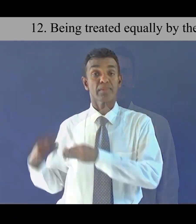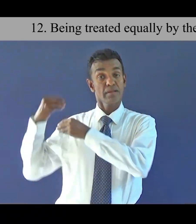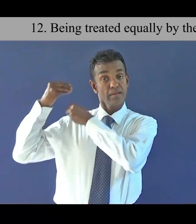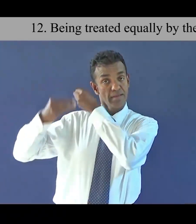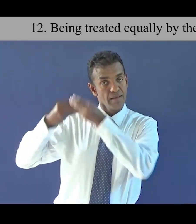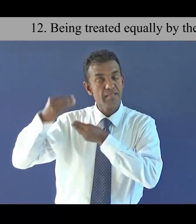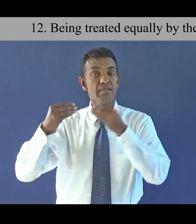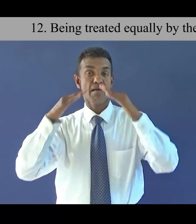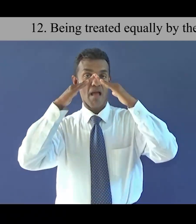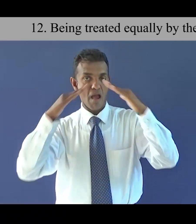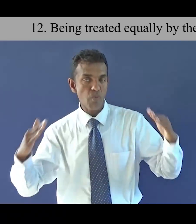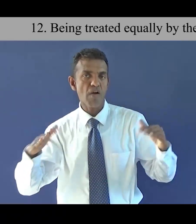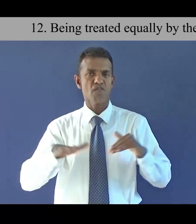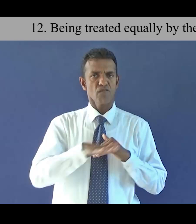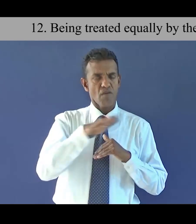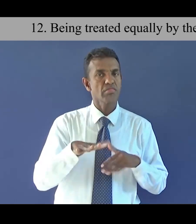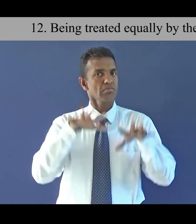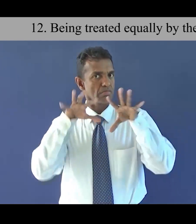own or be given property,